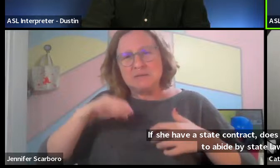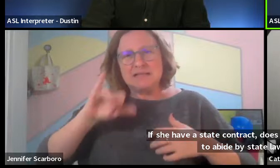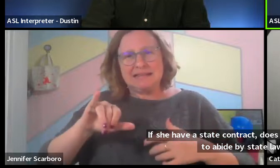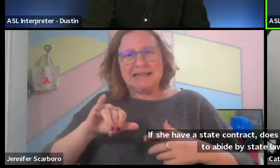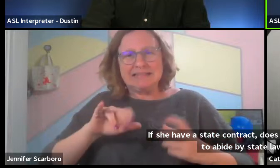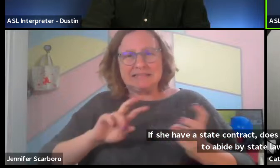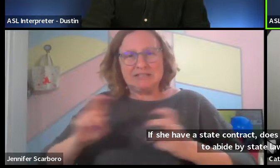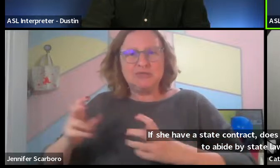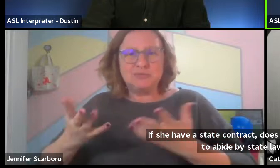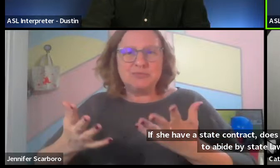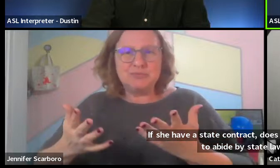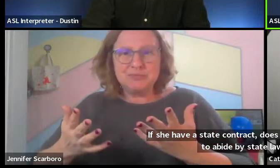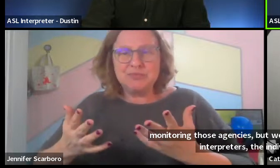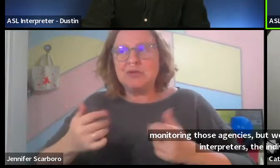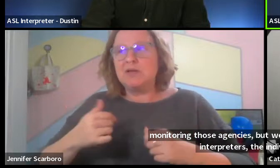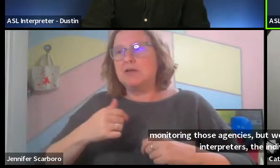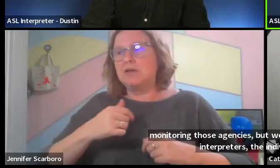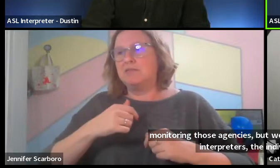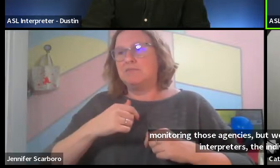And so